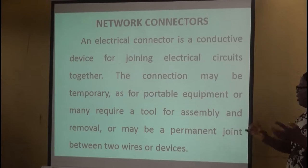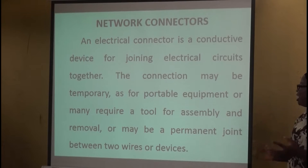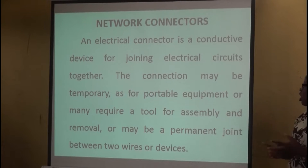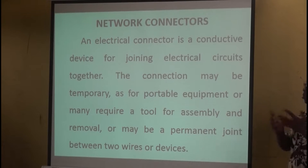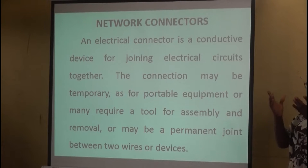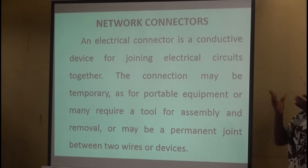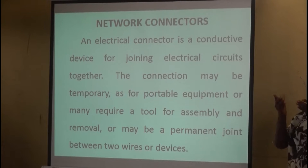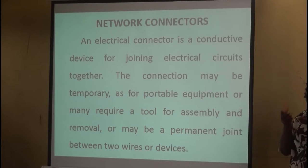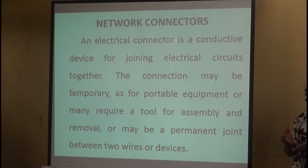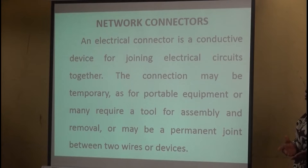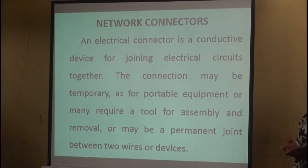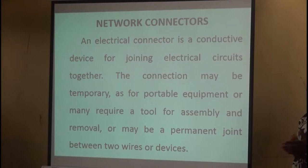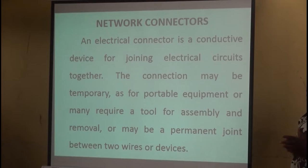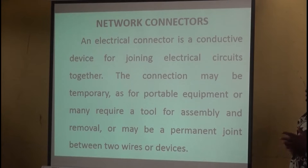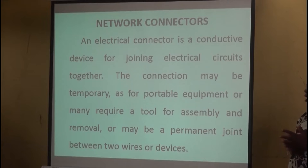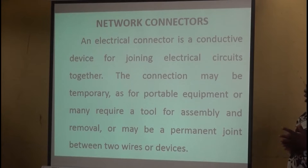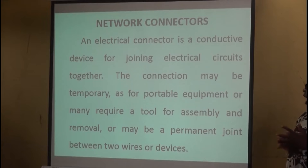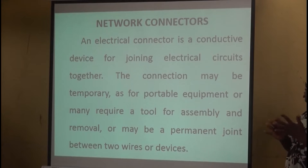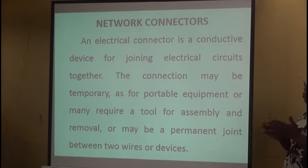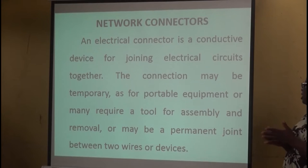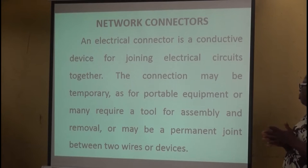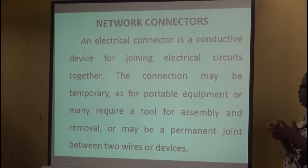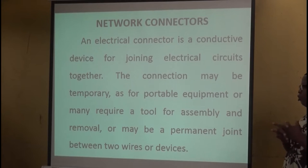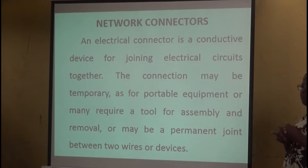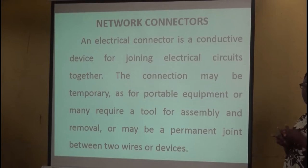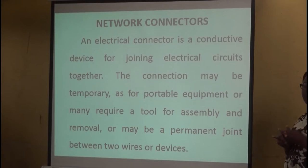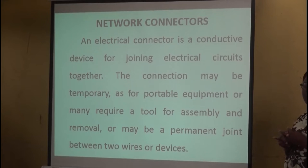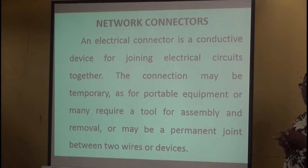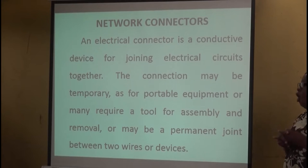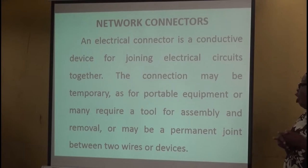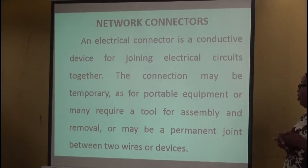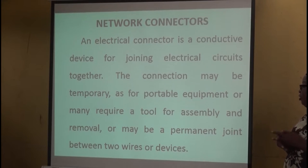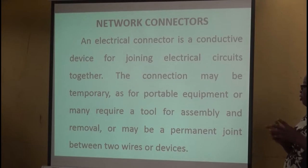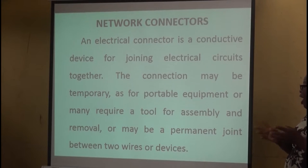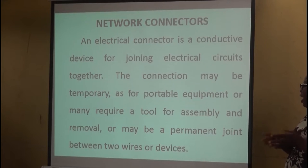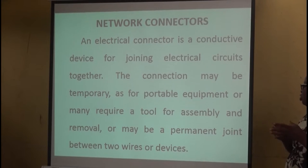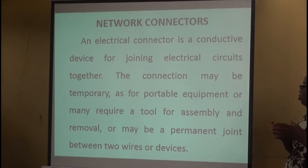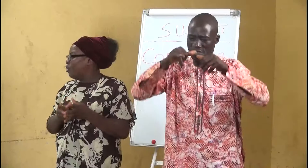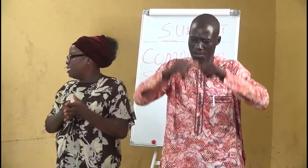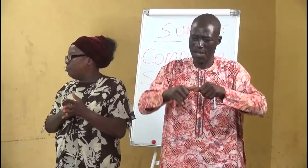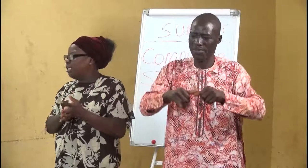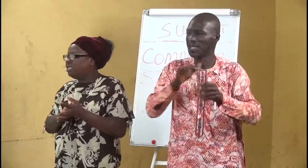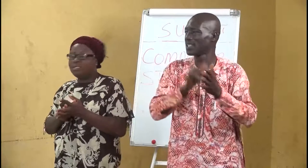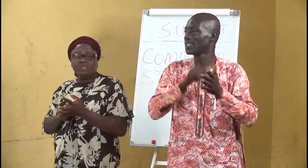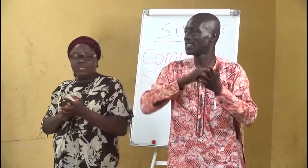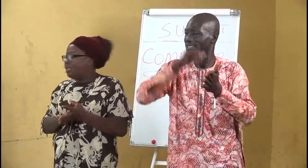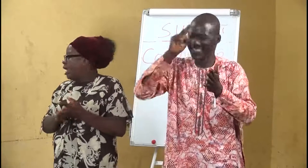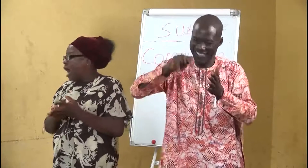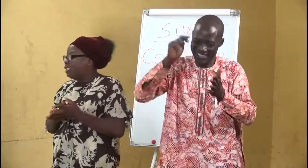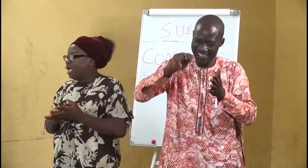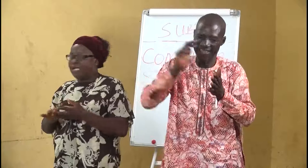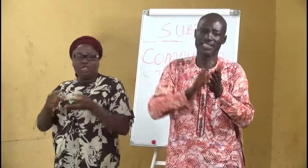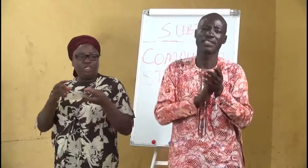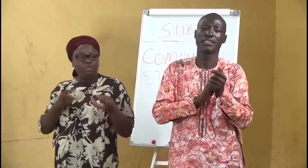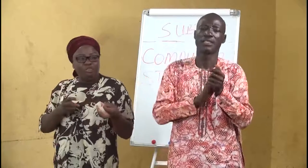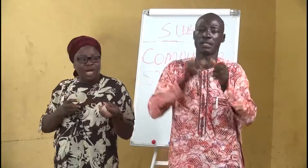The connector may be temporary as for portable equipment, or may require a tool for assembly